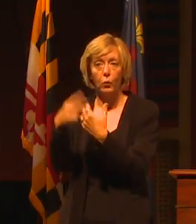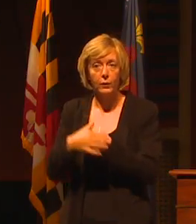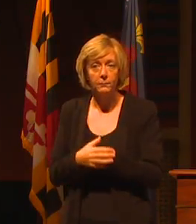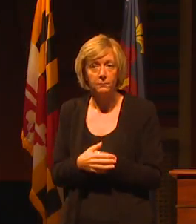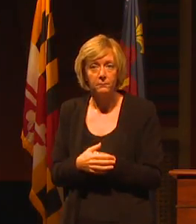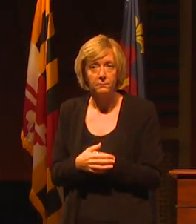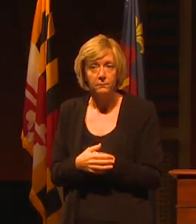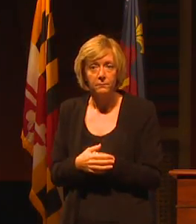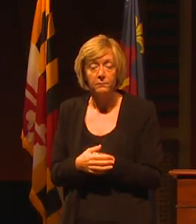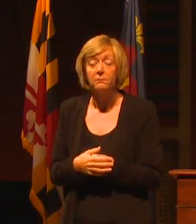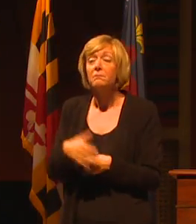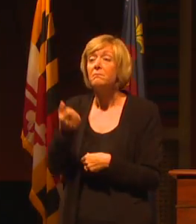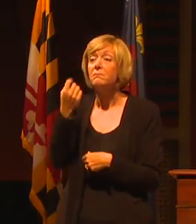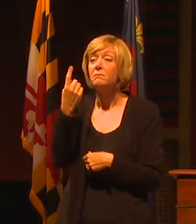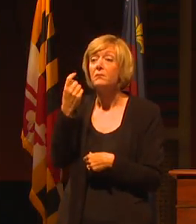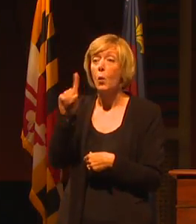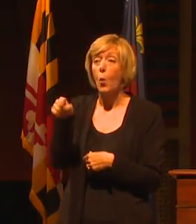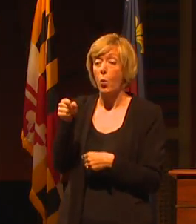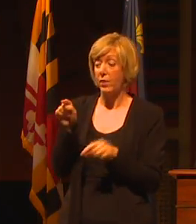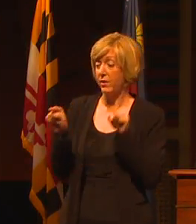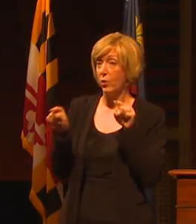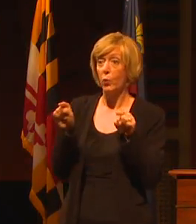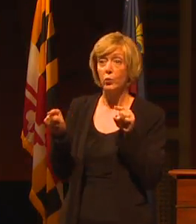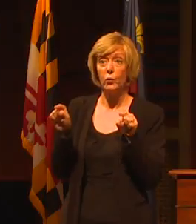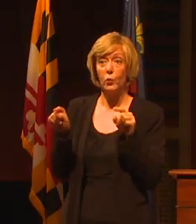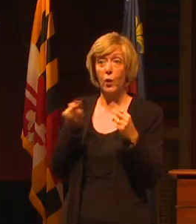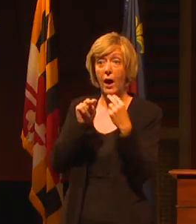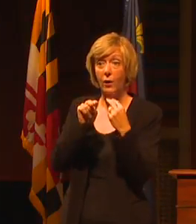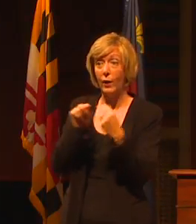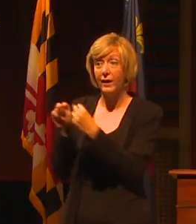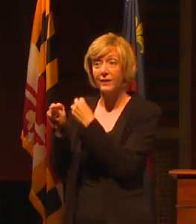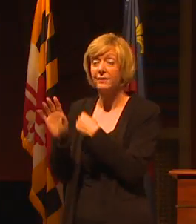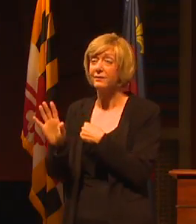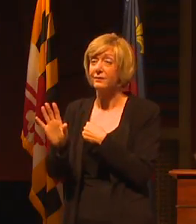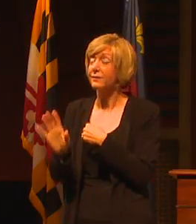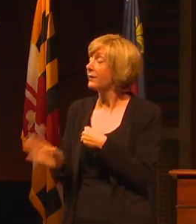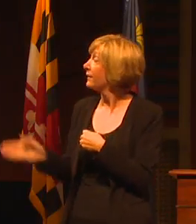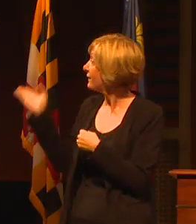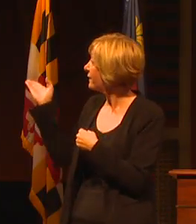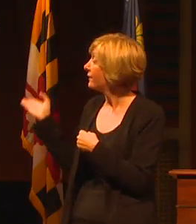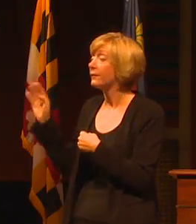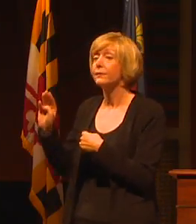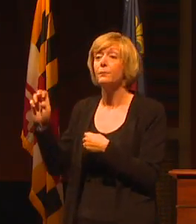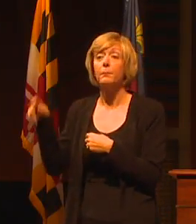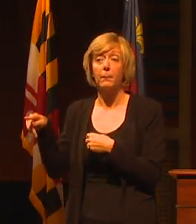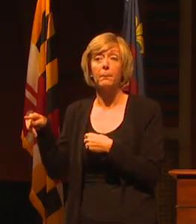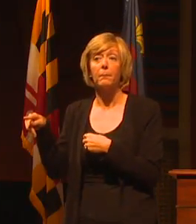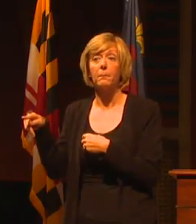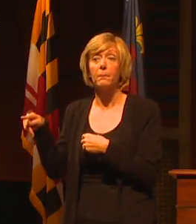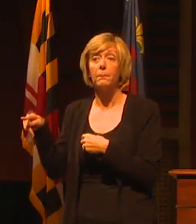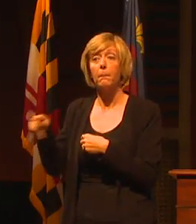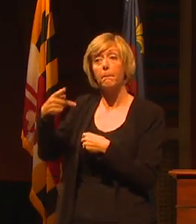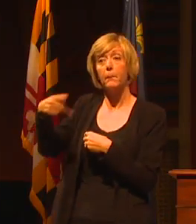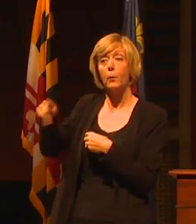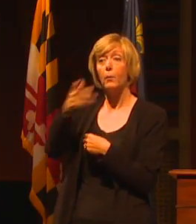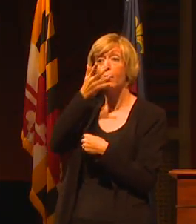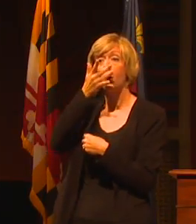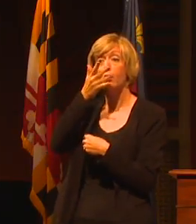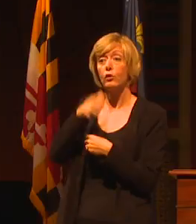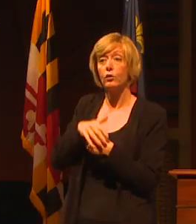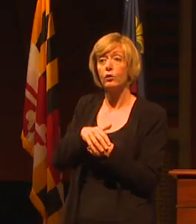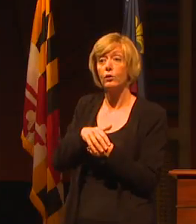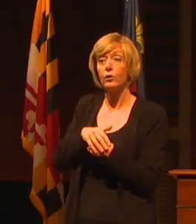not looking at just those highways. What you can see on this map, you can see in purple, is